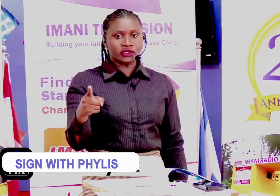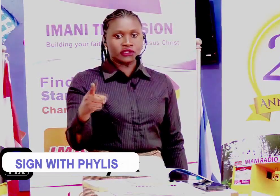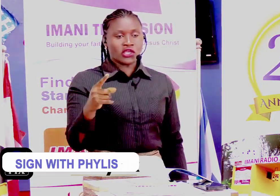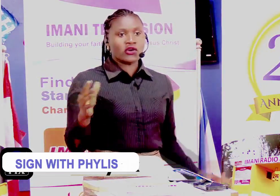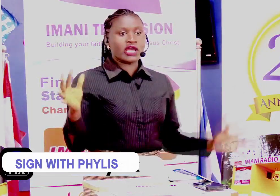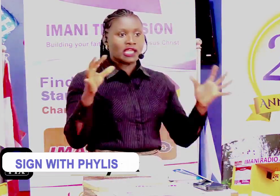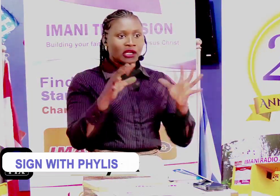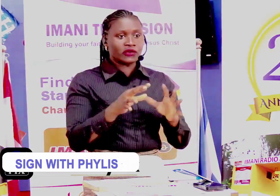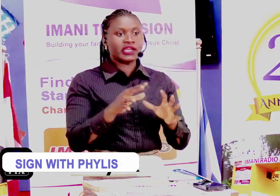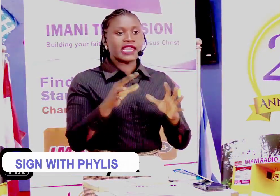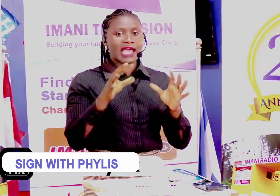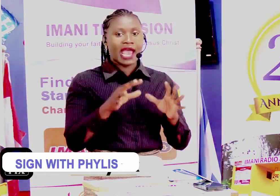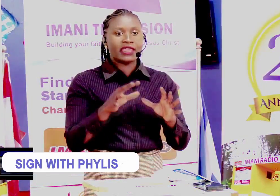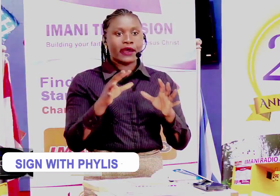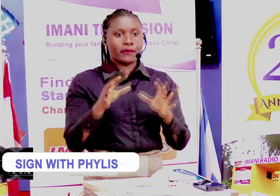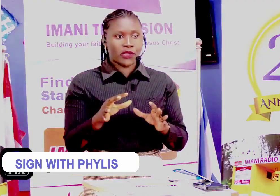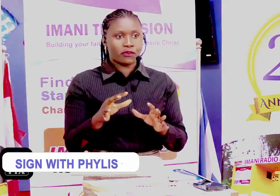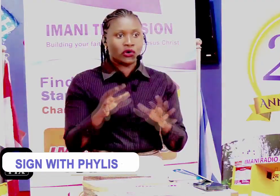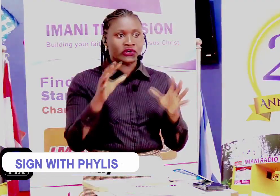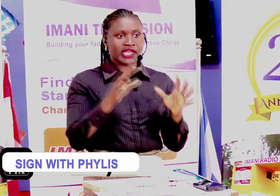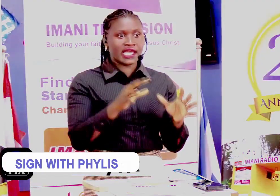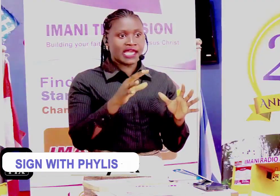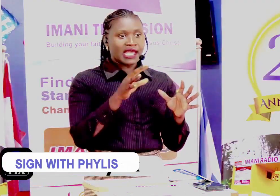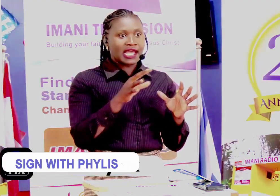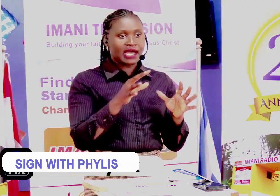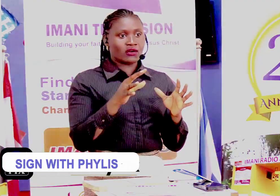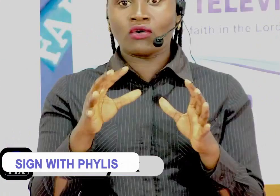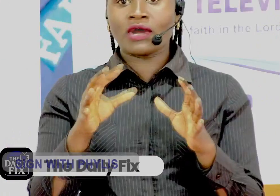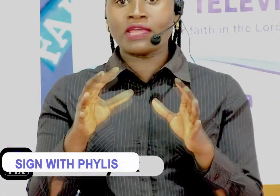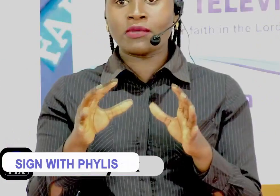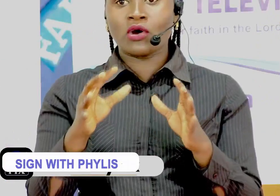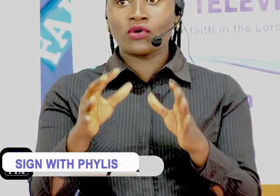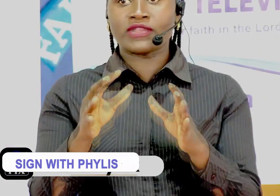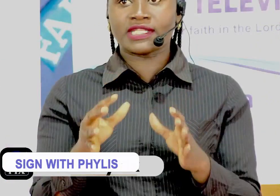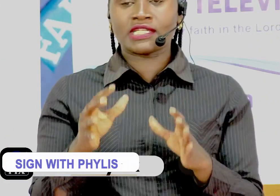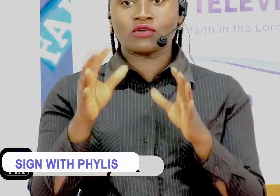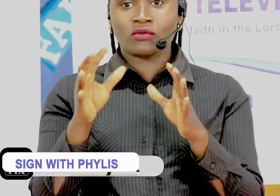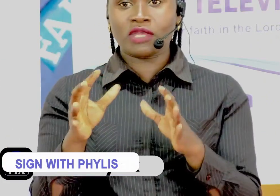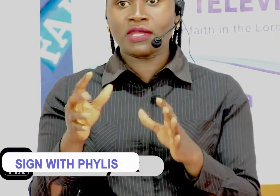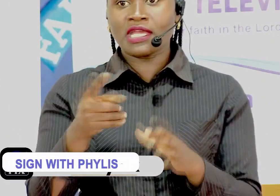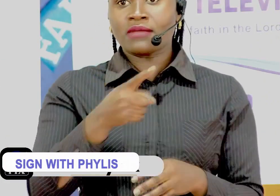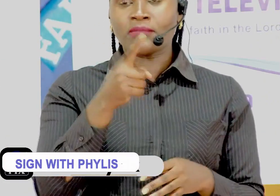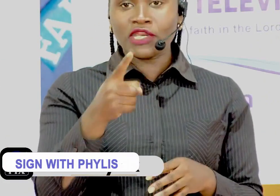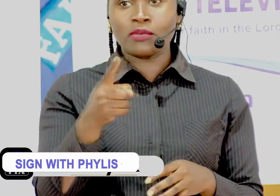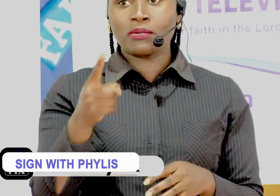You are including other people or the other people on the set, or maybe many people are there.